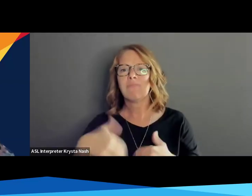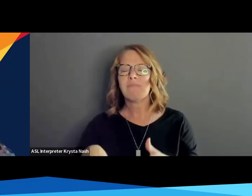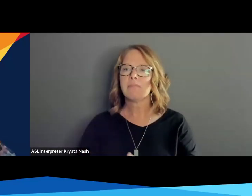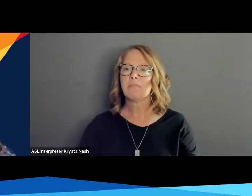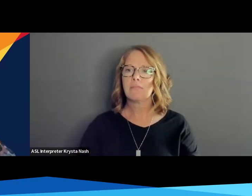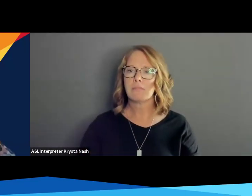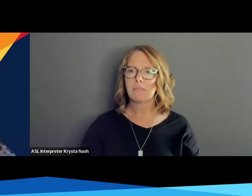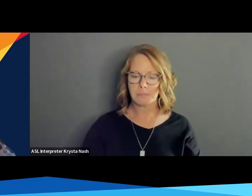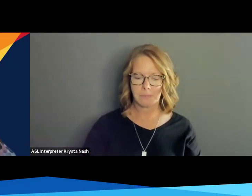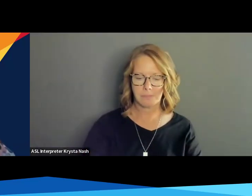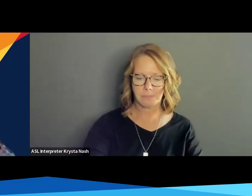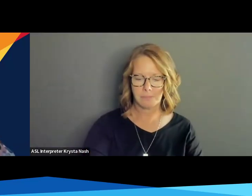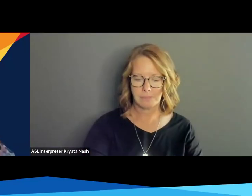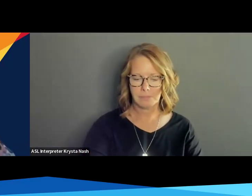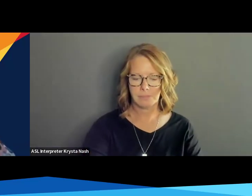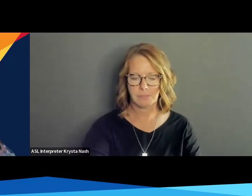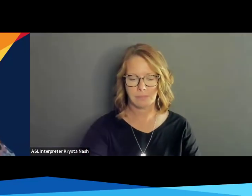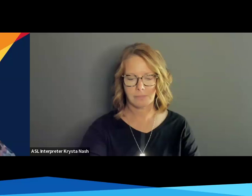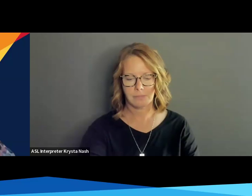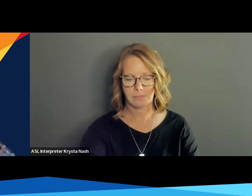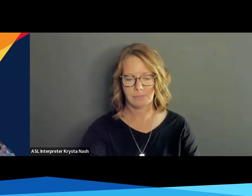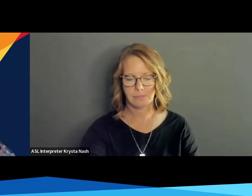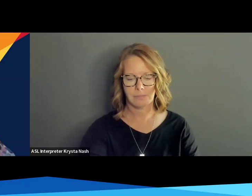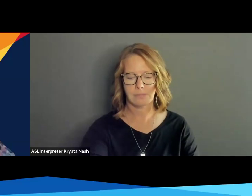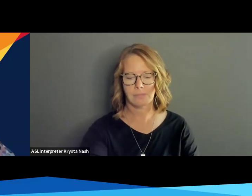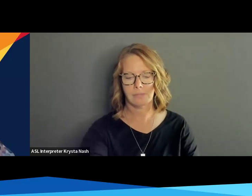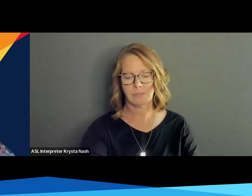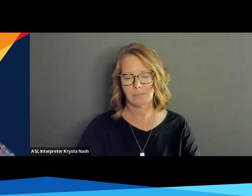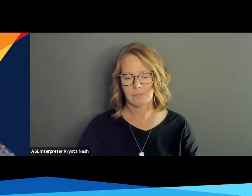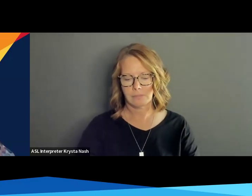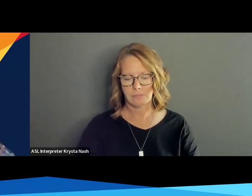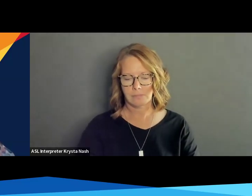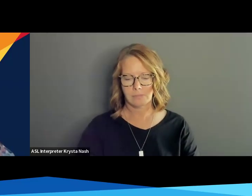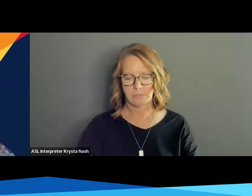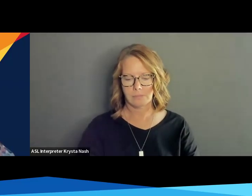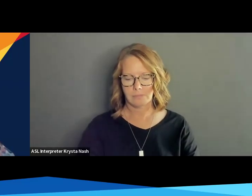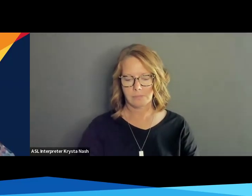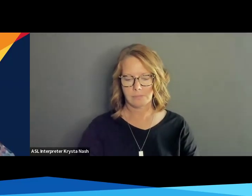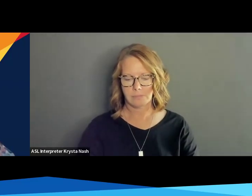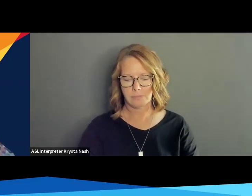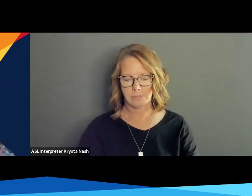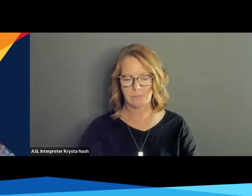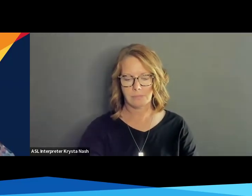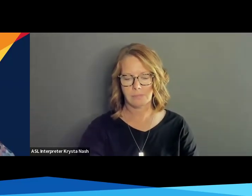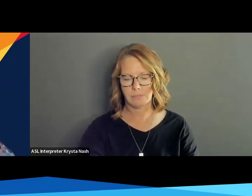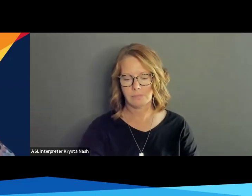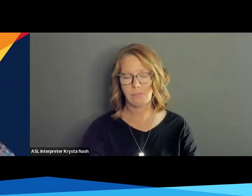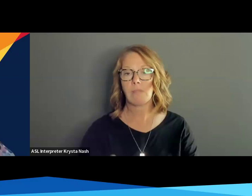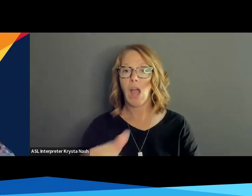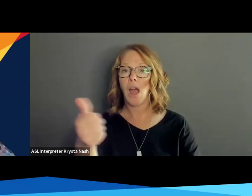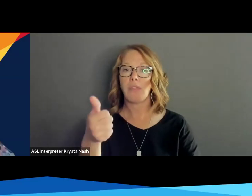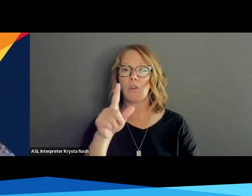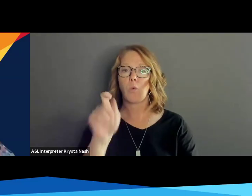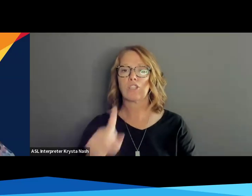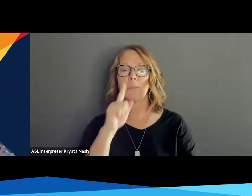are kept very safe. So that's a good thing. Okay, here's another question about neurogenic bowel.